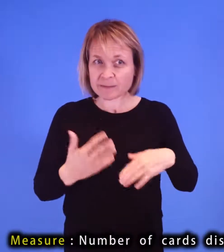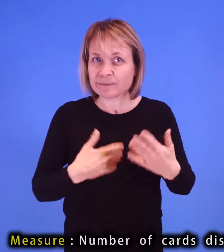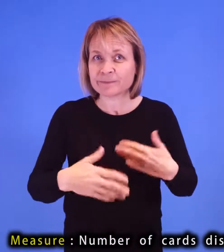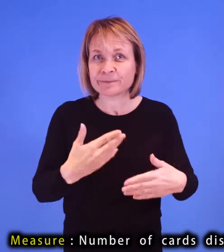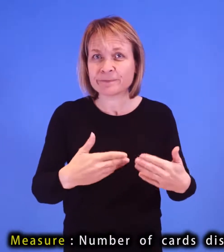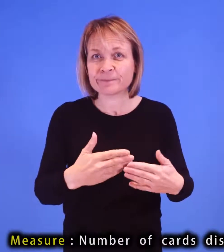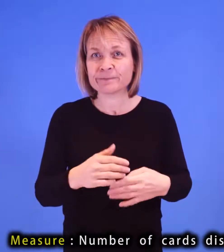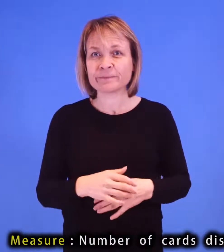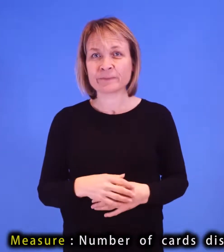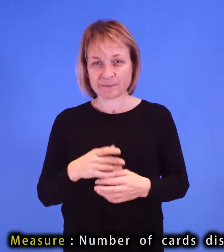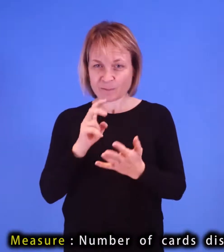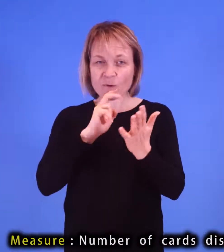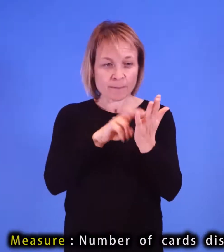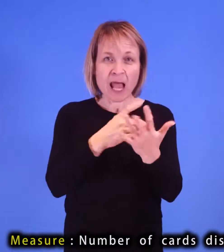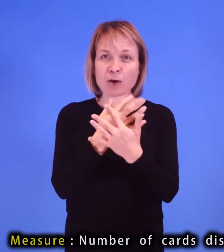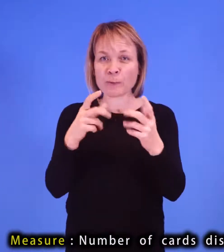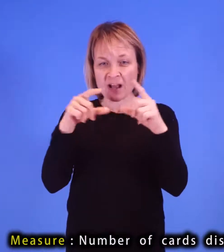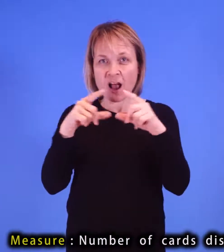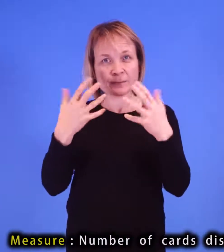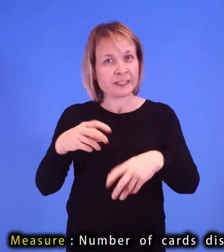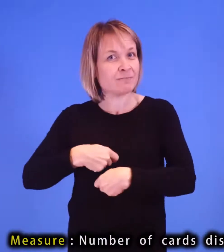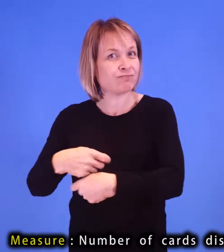Measure. Number of cards distributed.